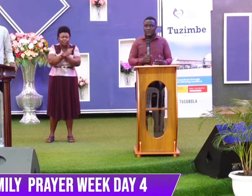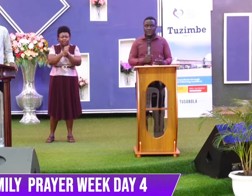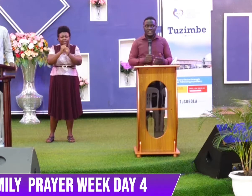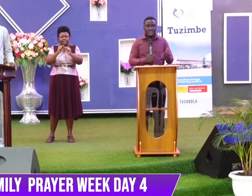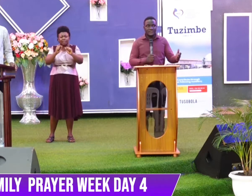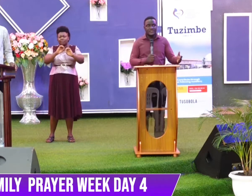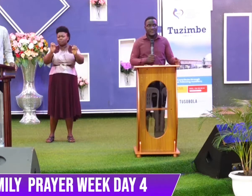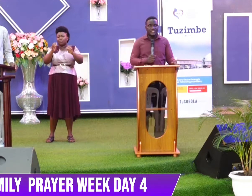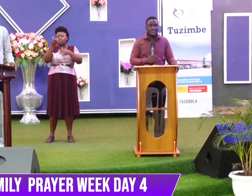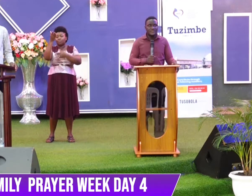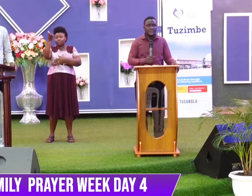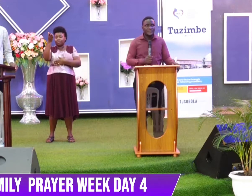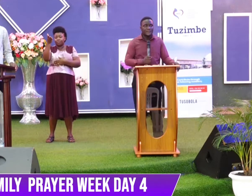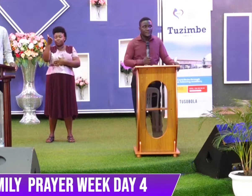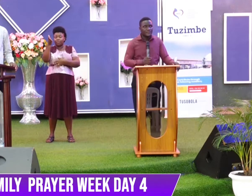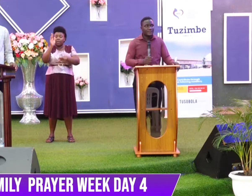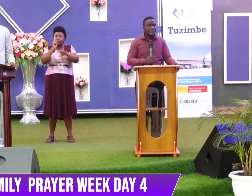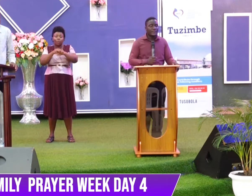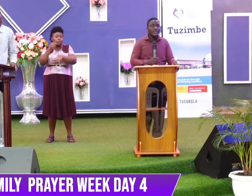People who have not yet received salvation,